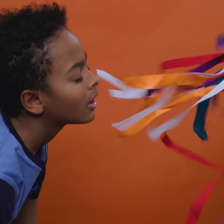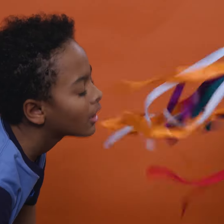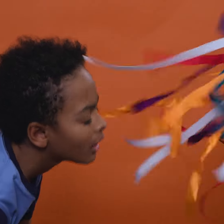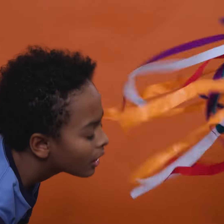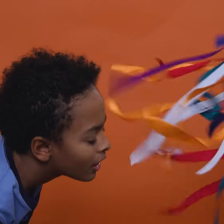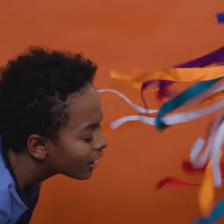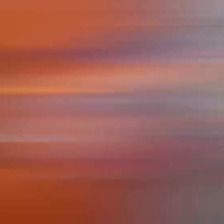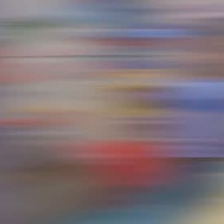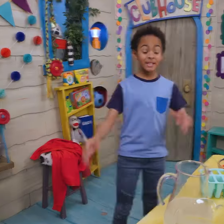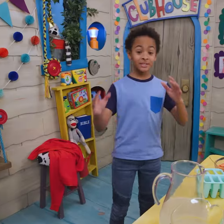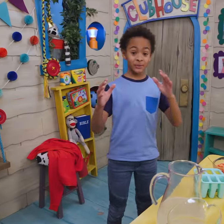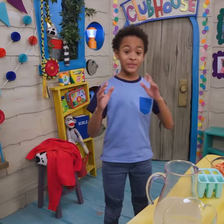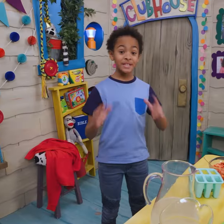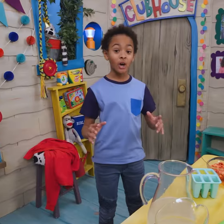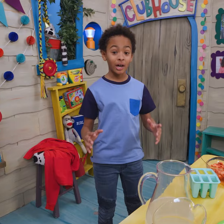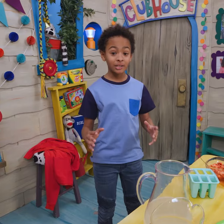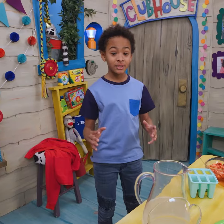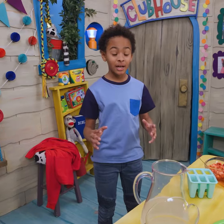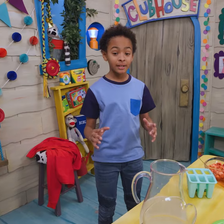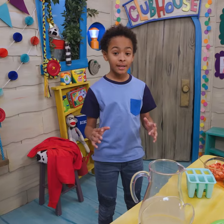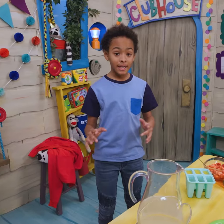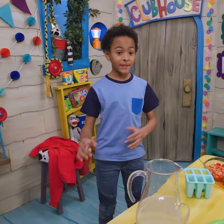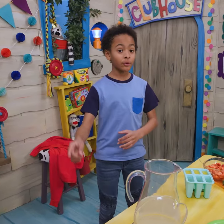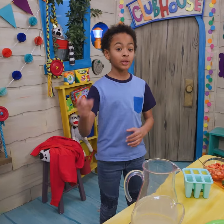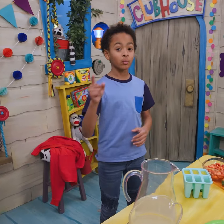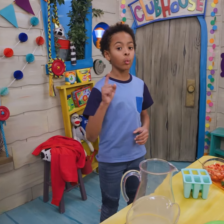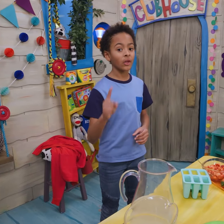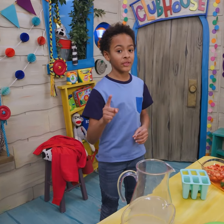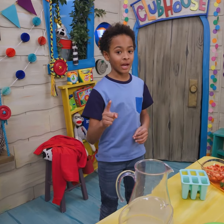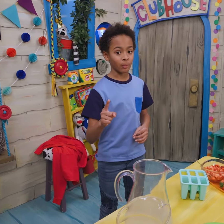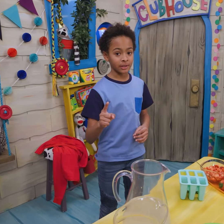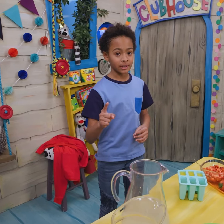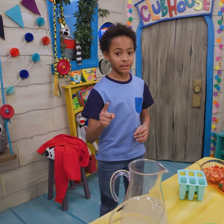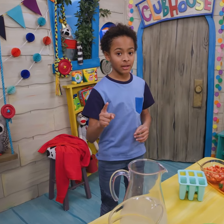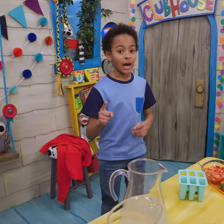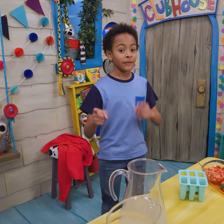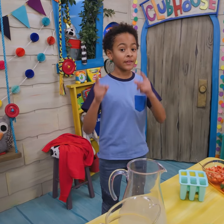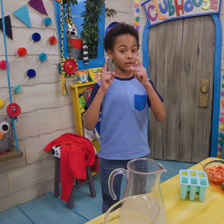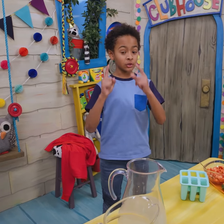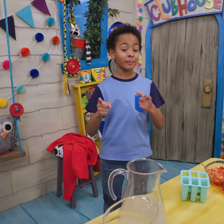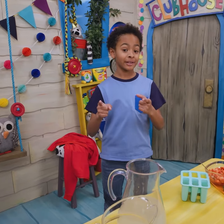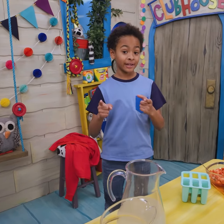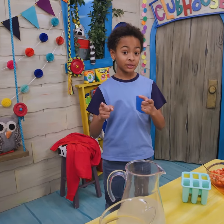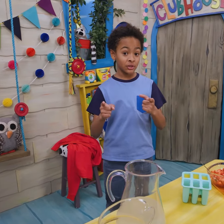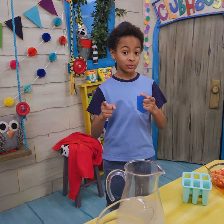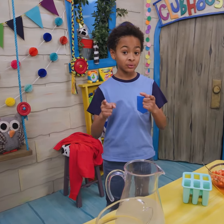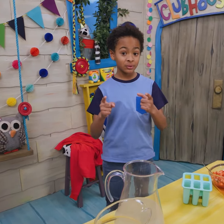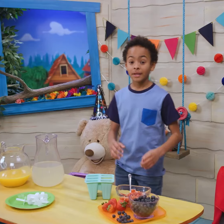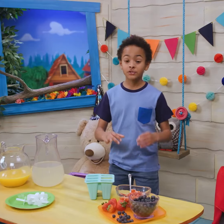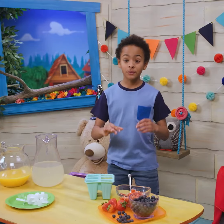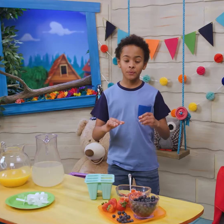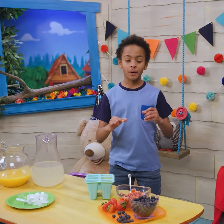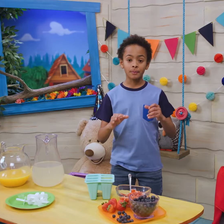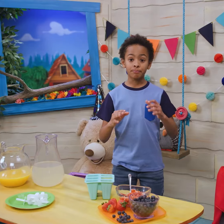today when it's this hot outside there's only one thing I want to eat I think you might like it too it starts with a